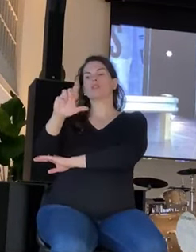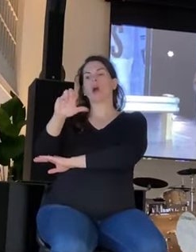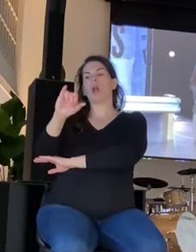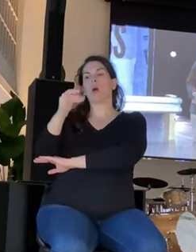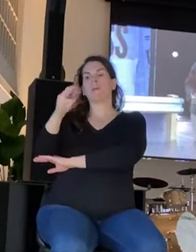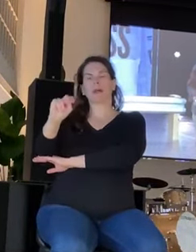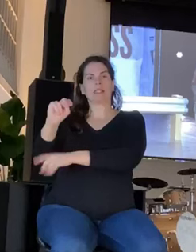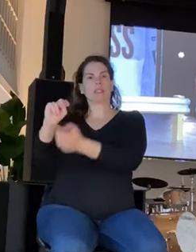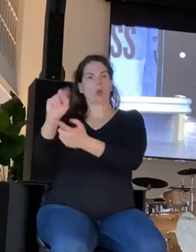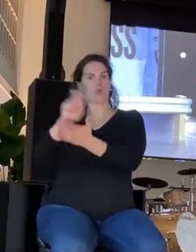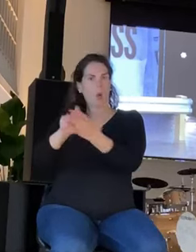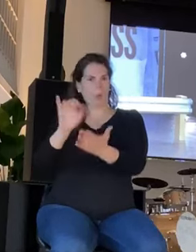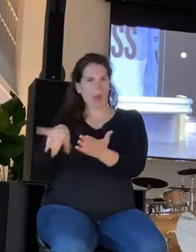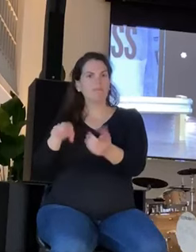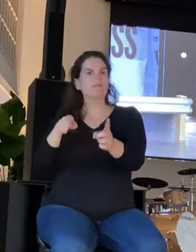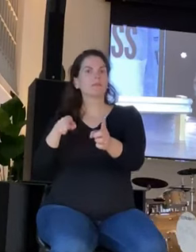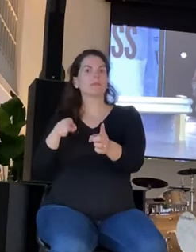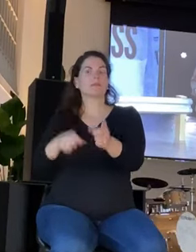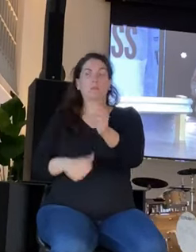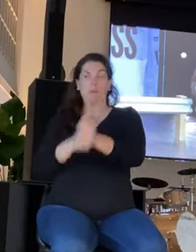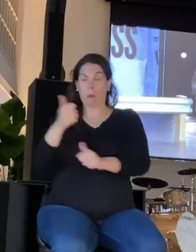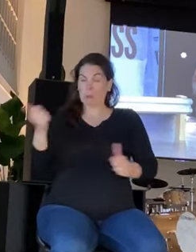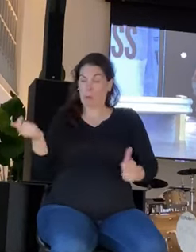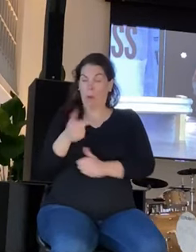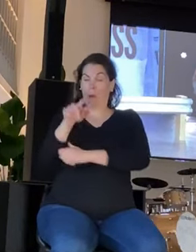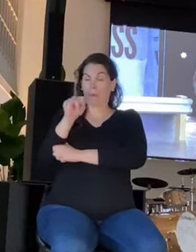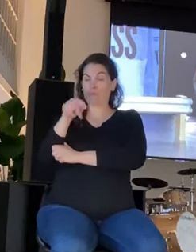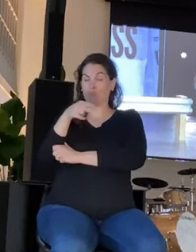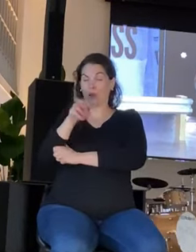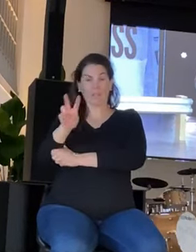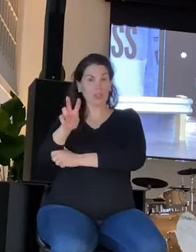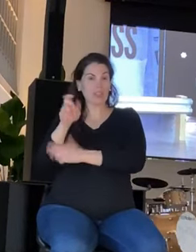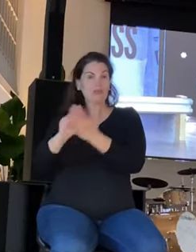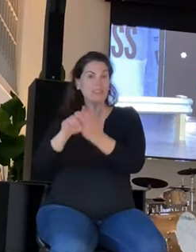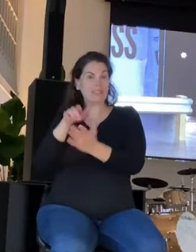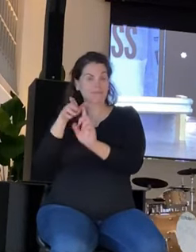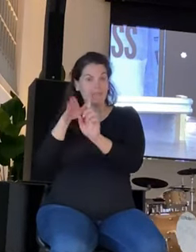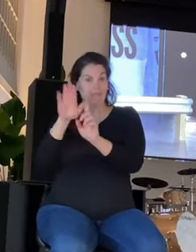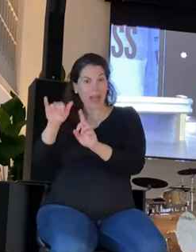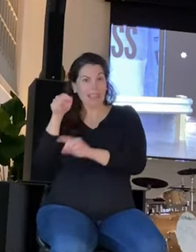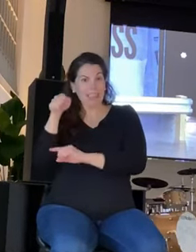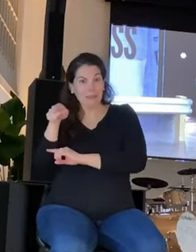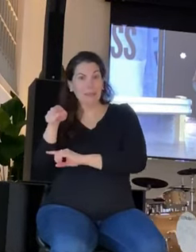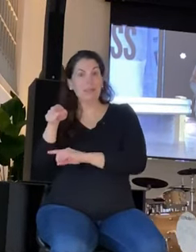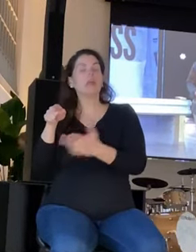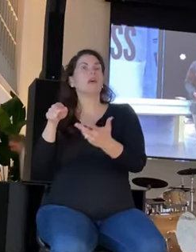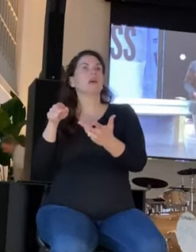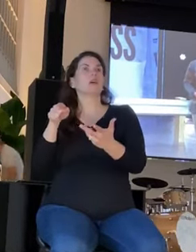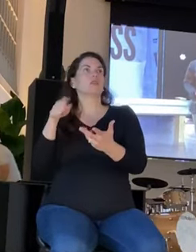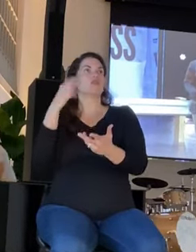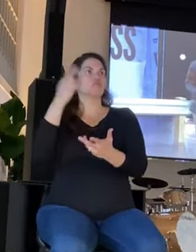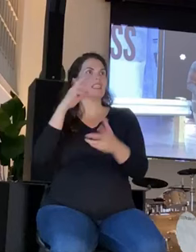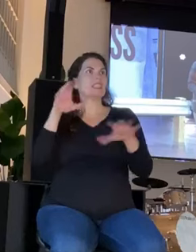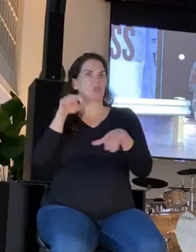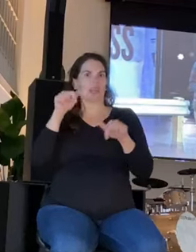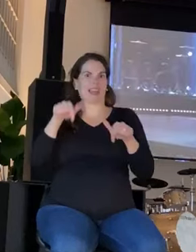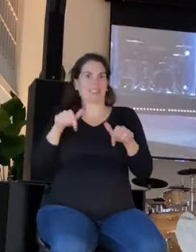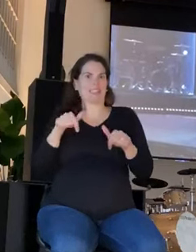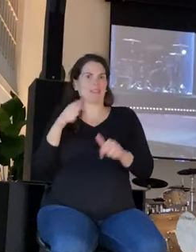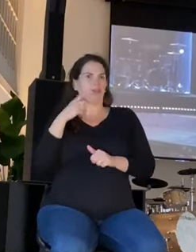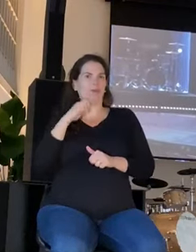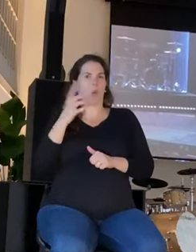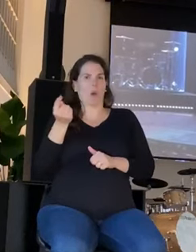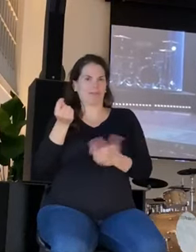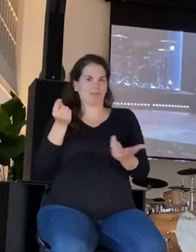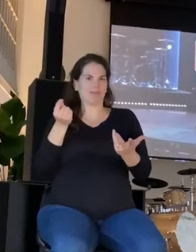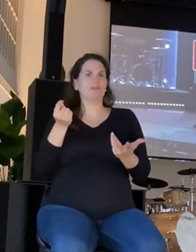book, most of all of Proverbs is written by him, he establishes the purpose of the book of Proverbs and the reason we're even doing this series.